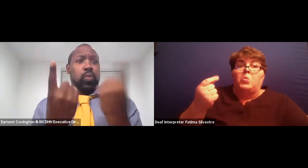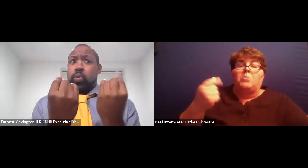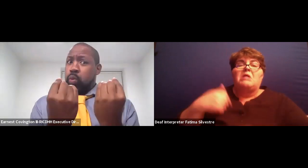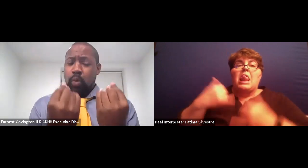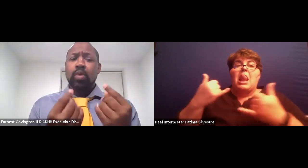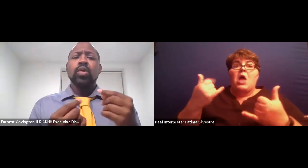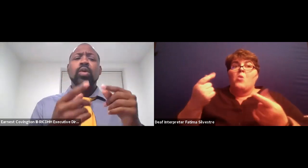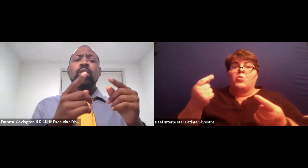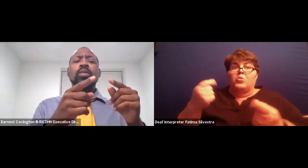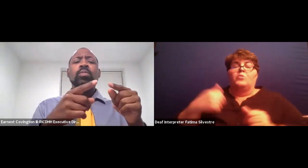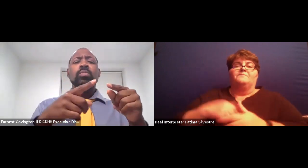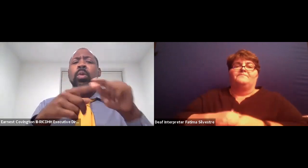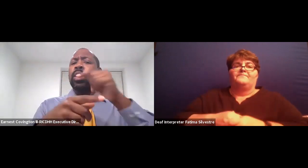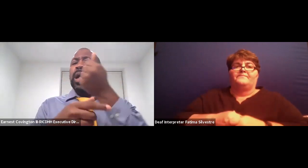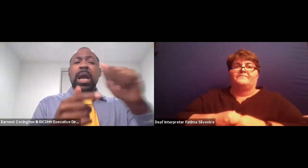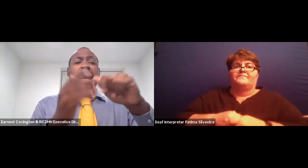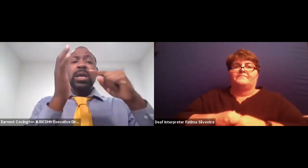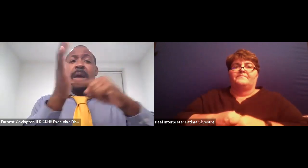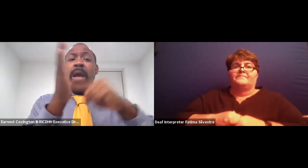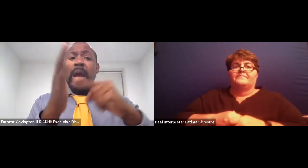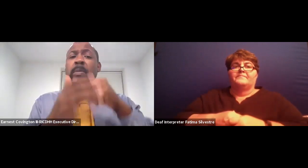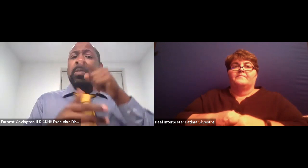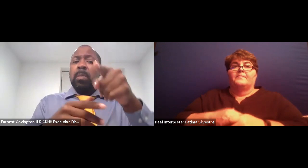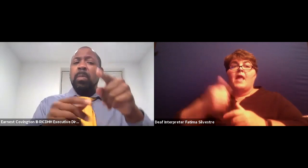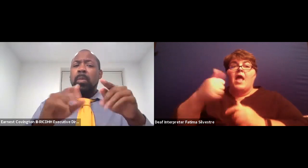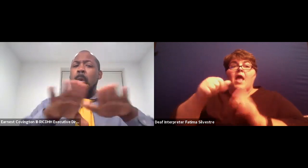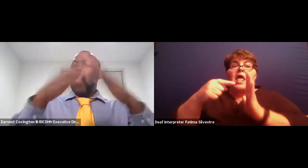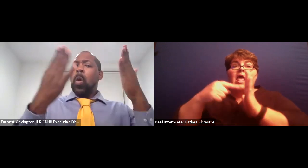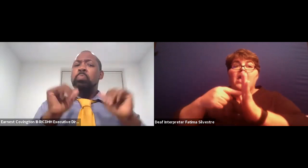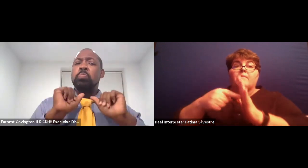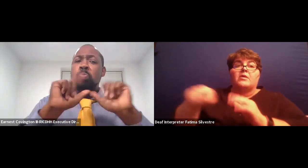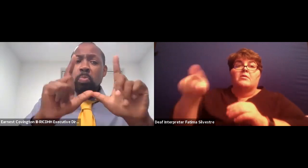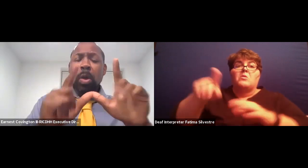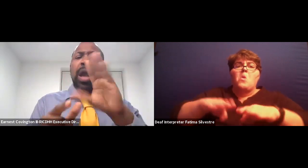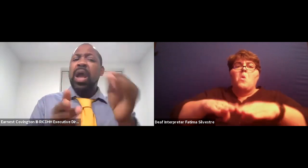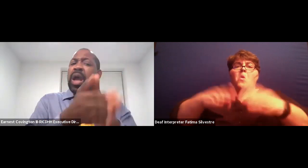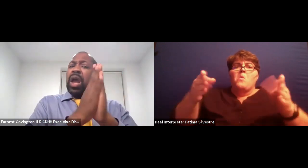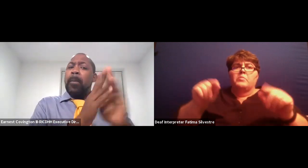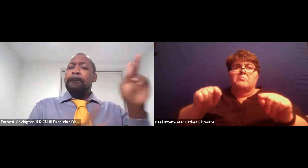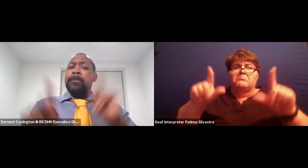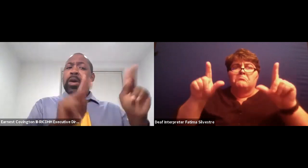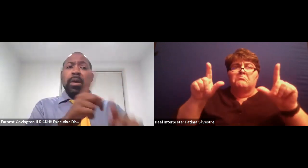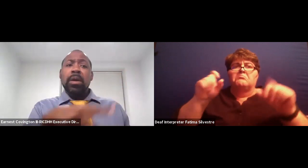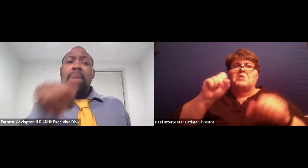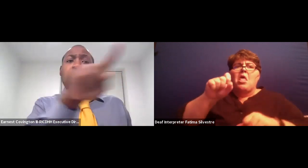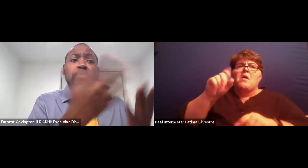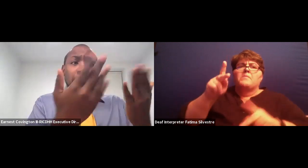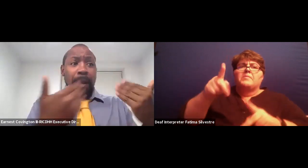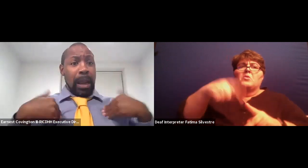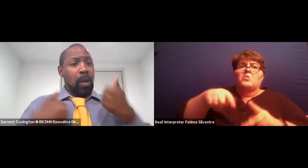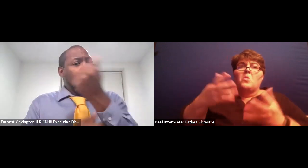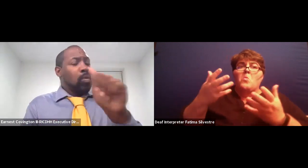won't need to do that a second time. But any exhibitors who want can open